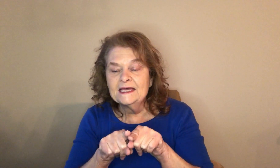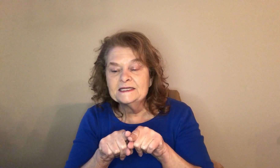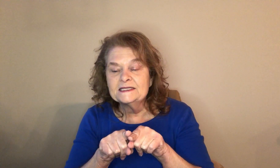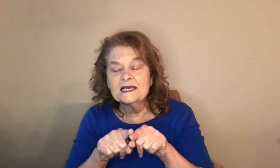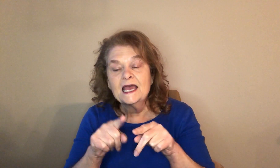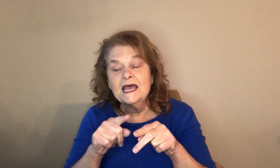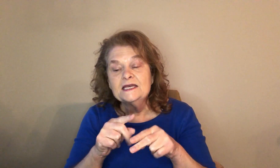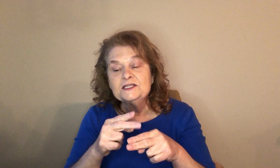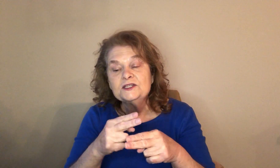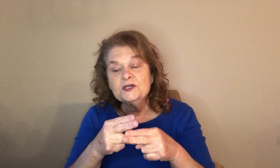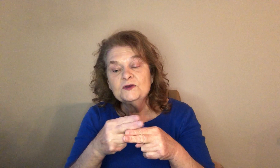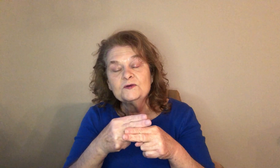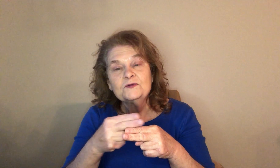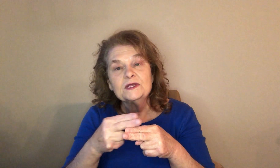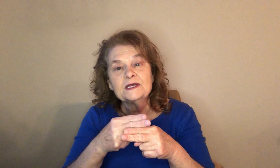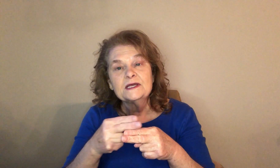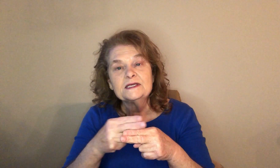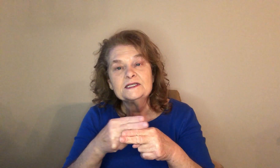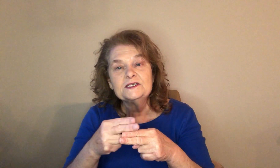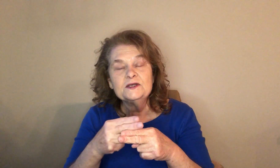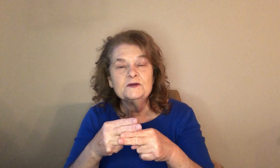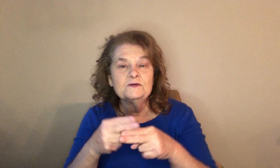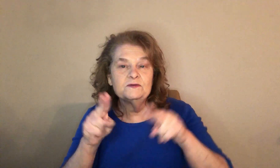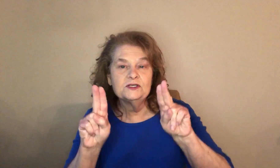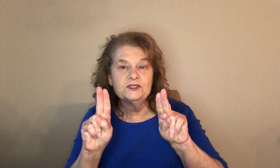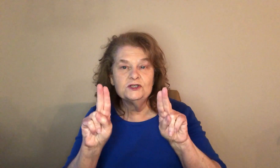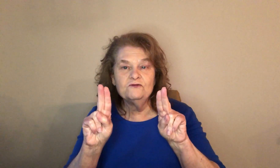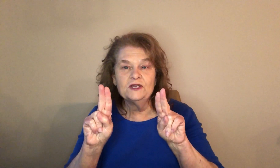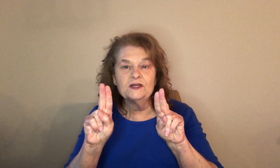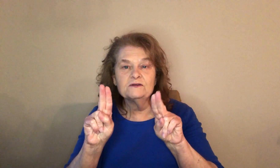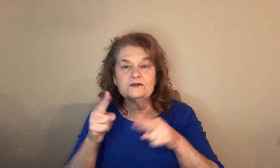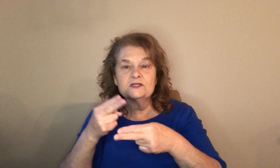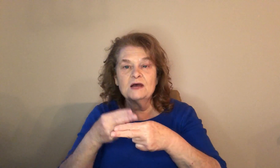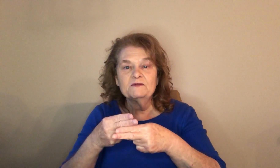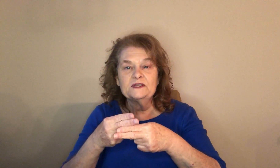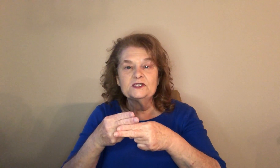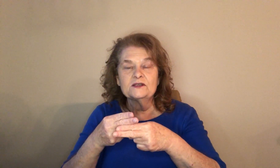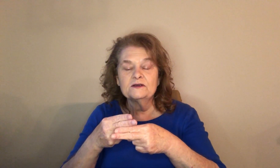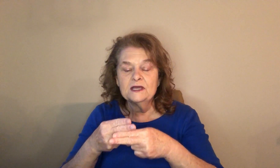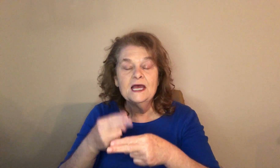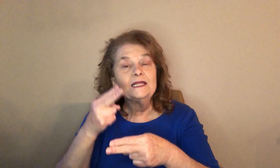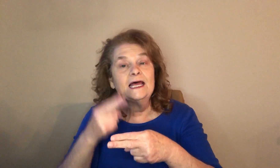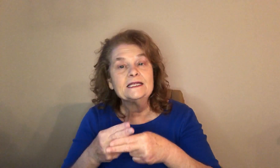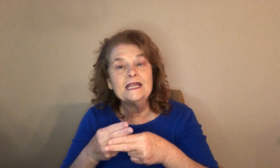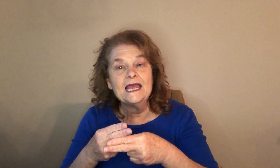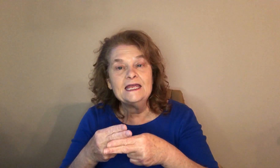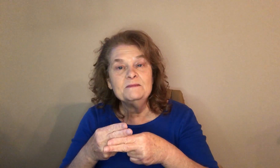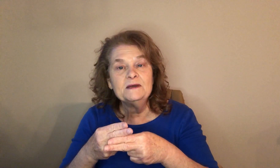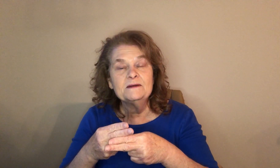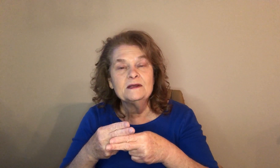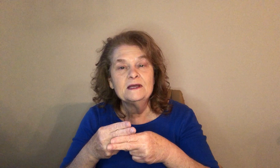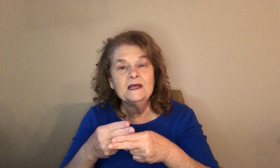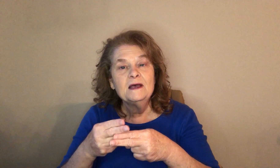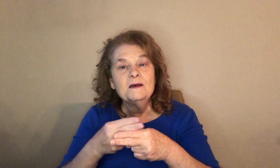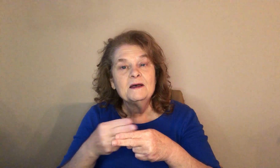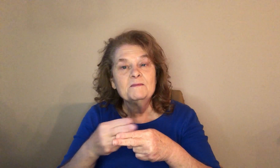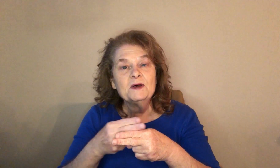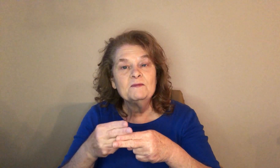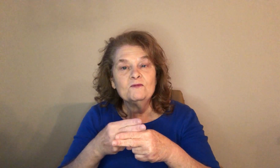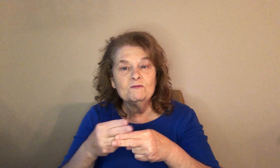as soon, soon, just you fingers on top of each other, like name, but move